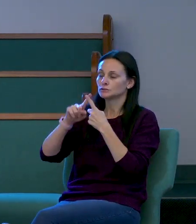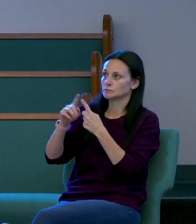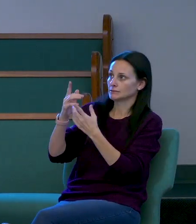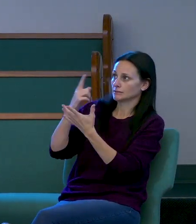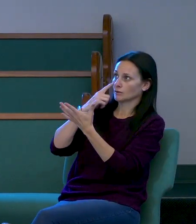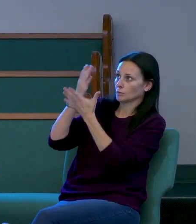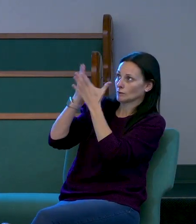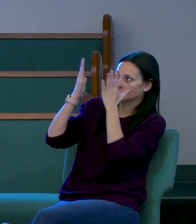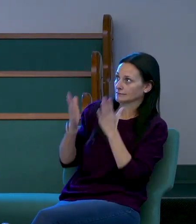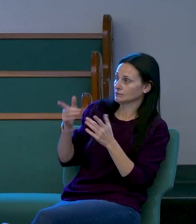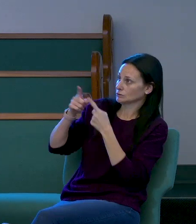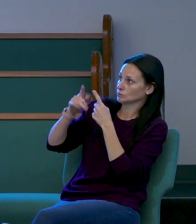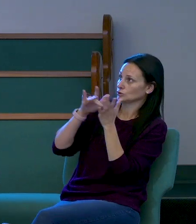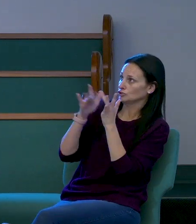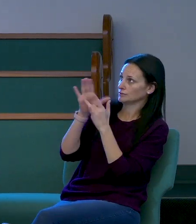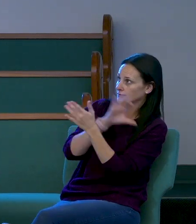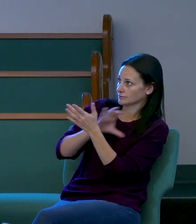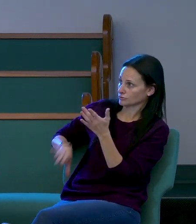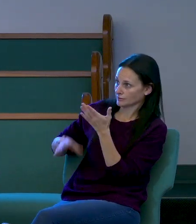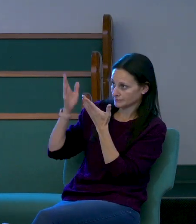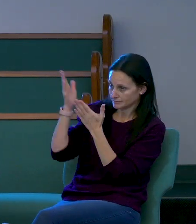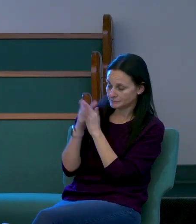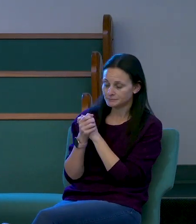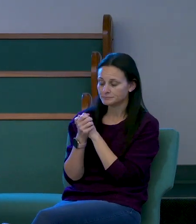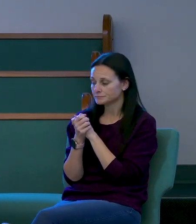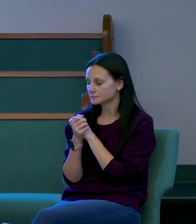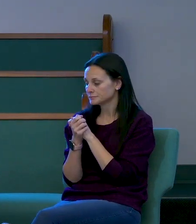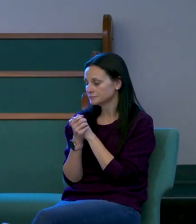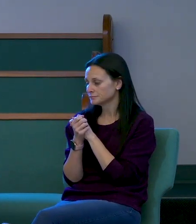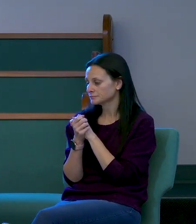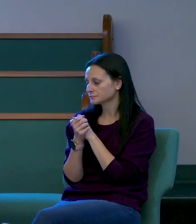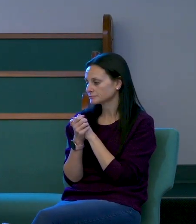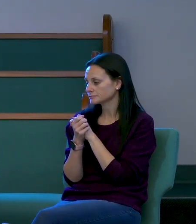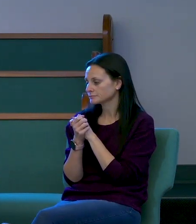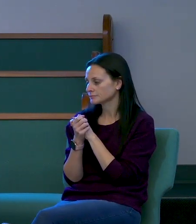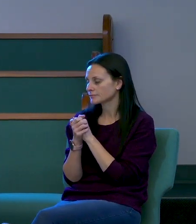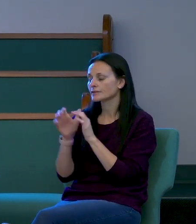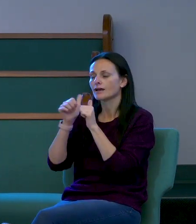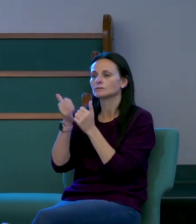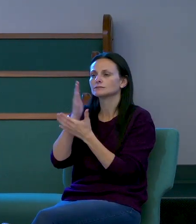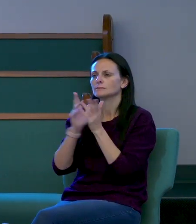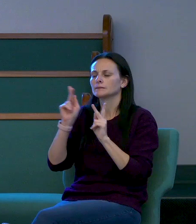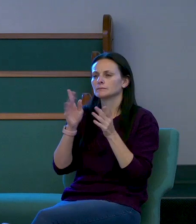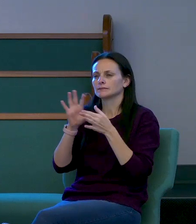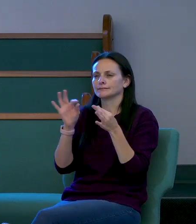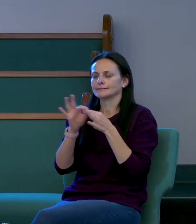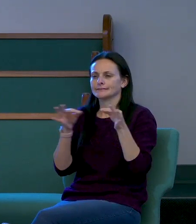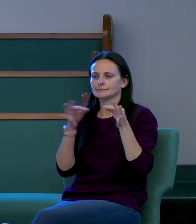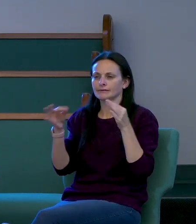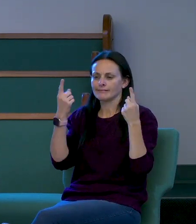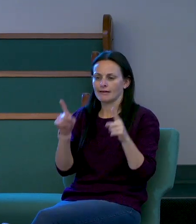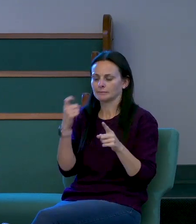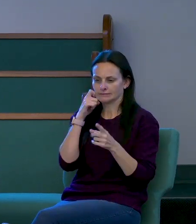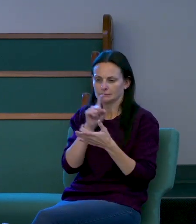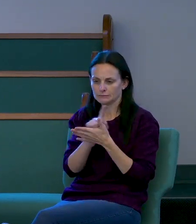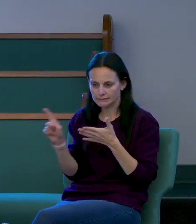as to Jesus Christ. And the way some people have explained what happened this week